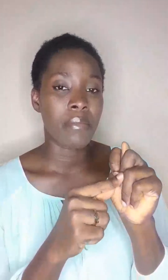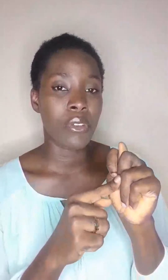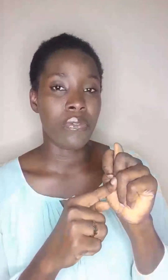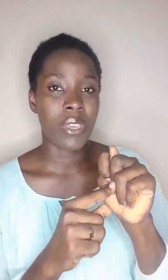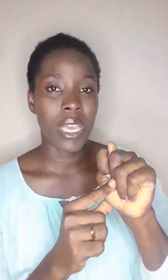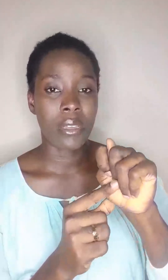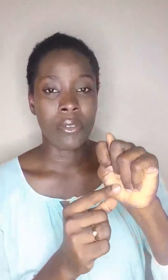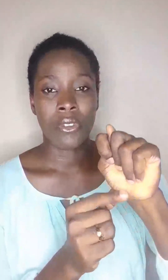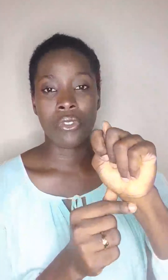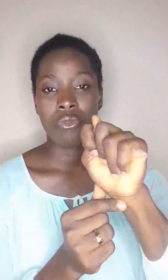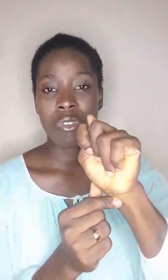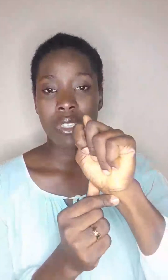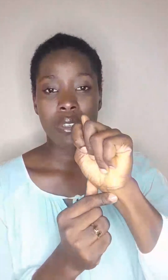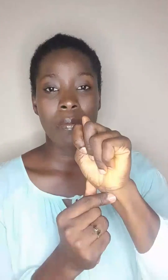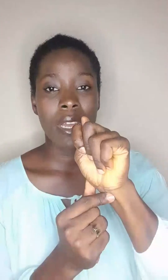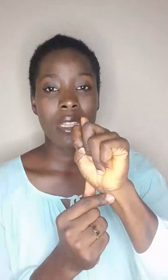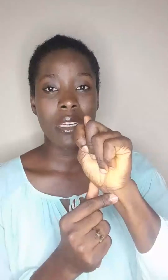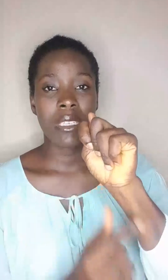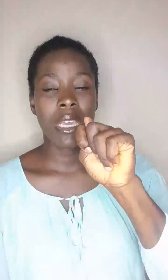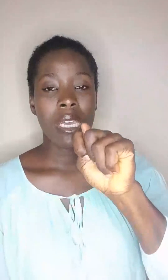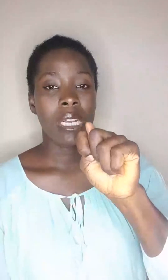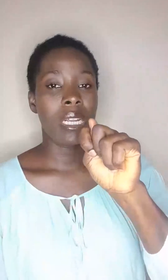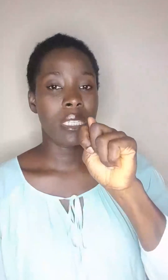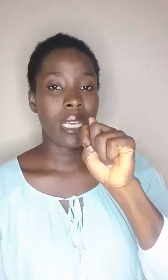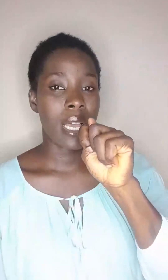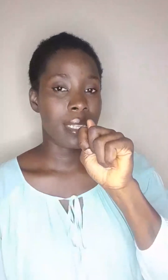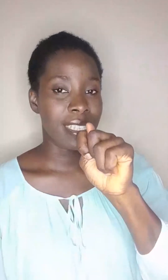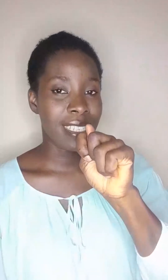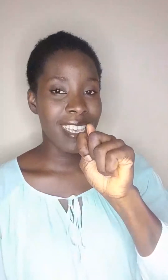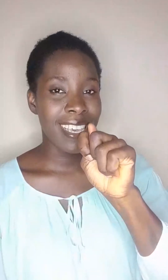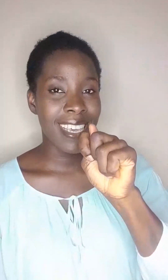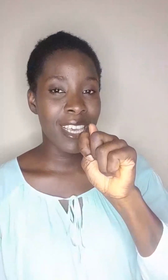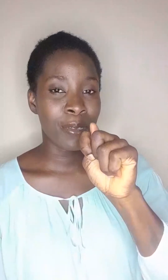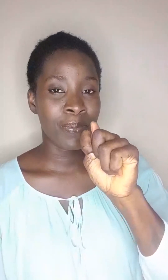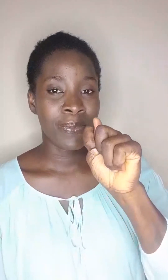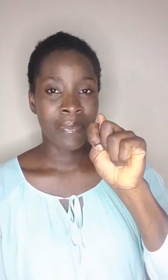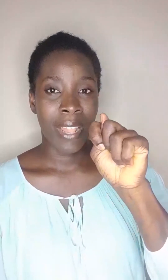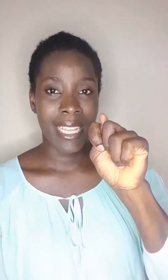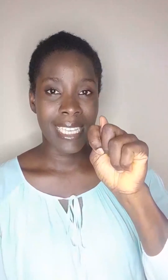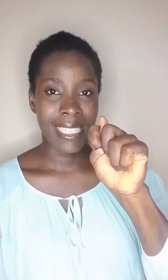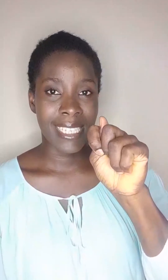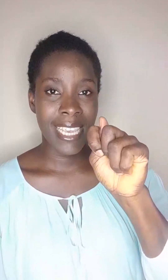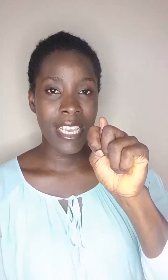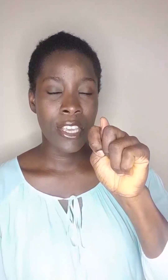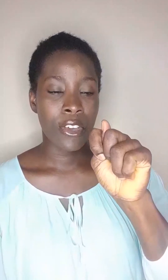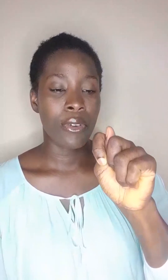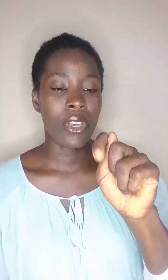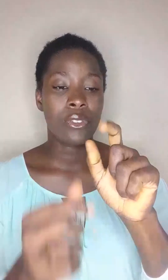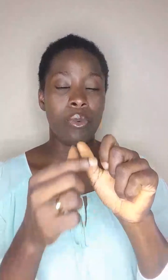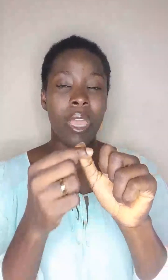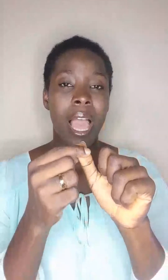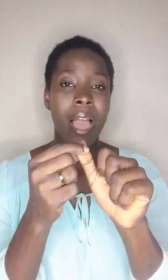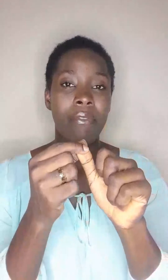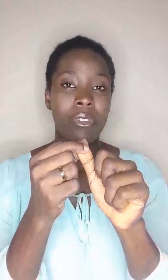middle finger. So you raise it up like this. Letter T. Letter T. Okay, so we have the